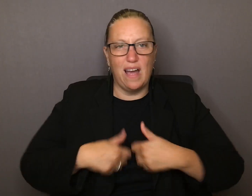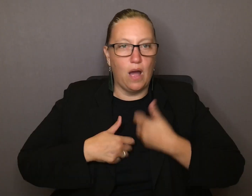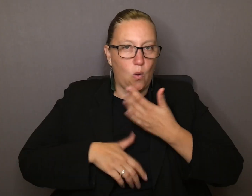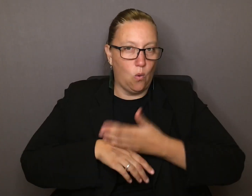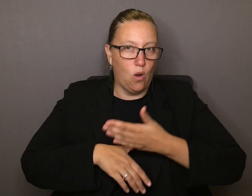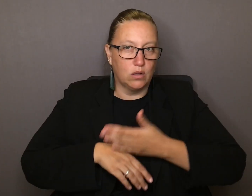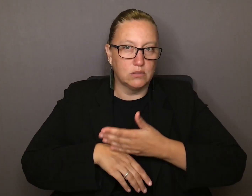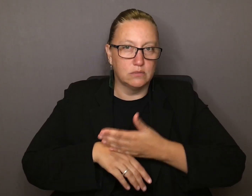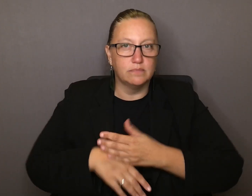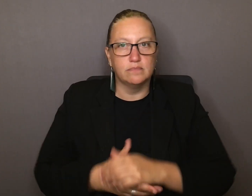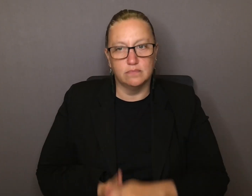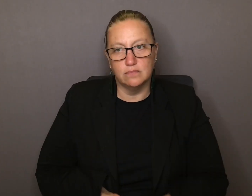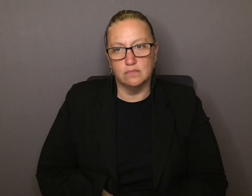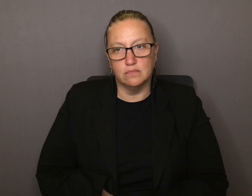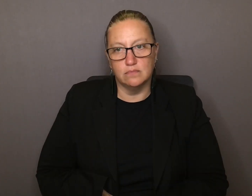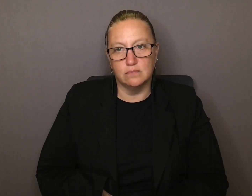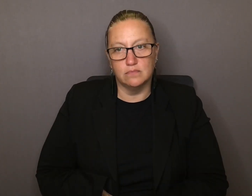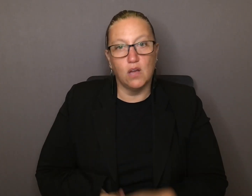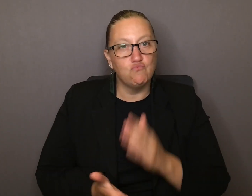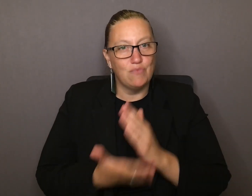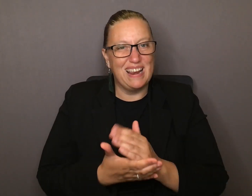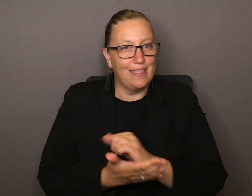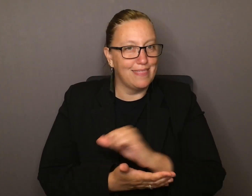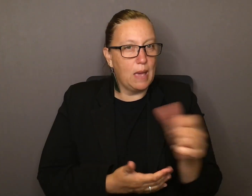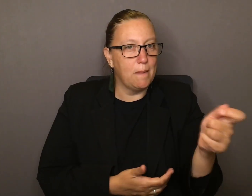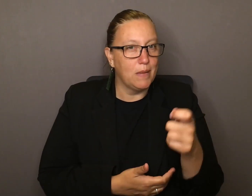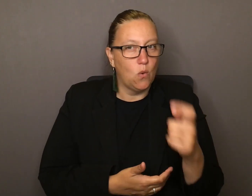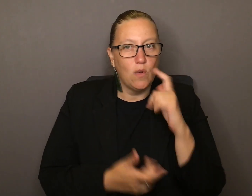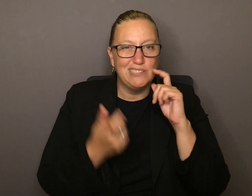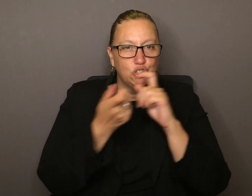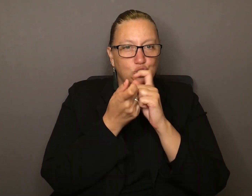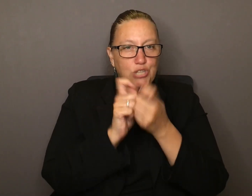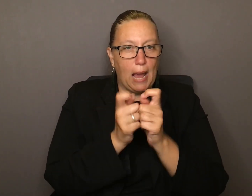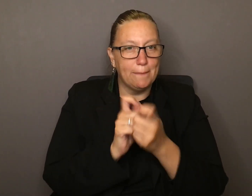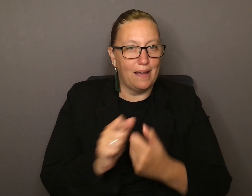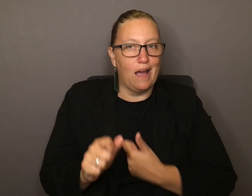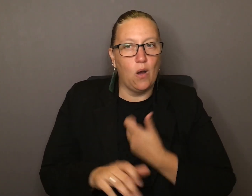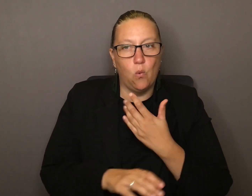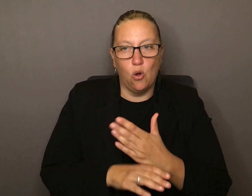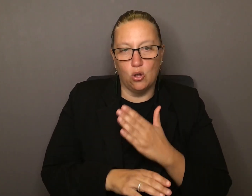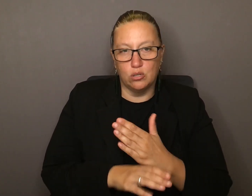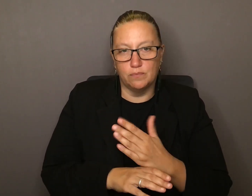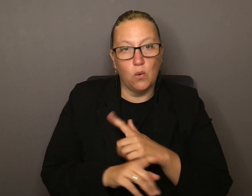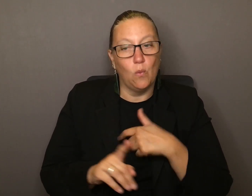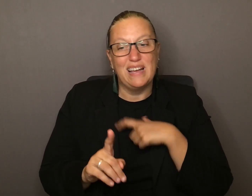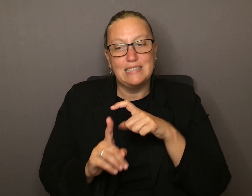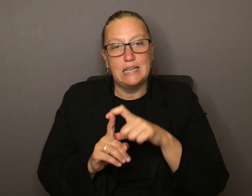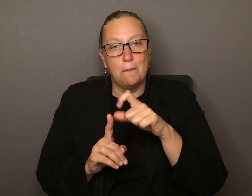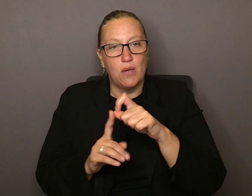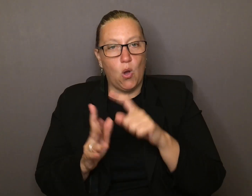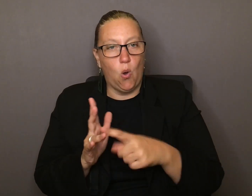and really shape what we do as well. Obviously, because we're a DPO and DRO, the